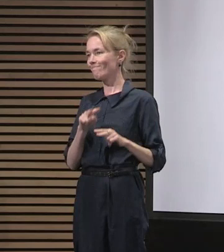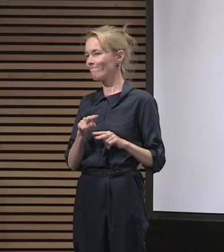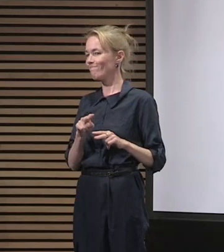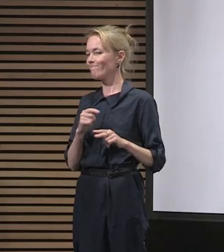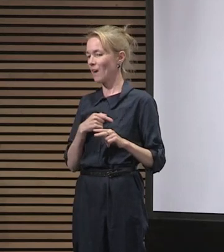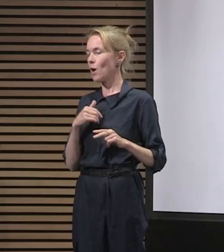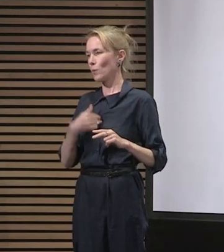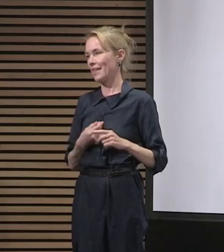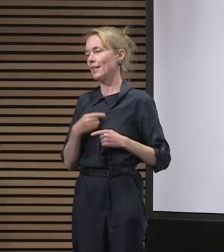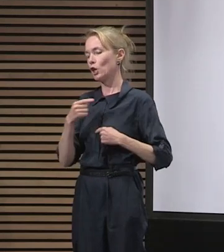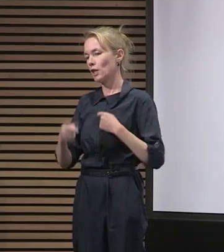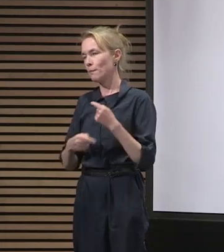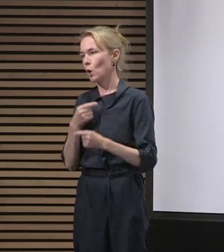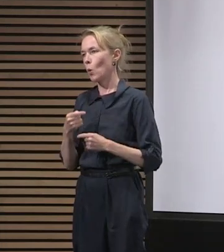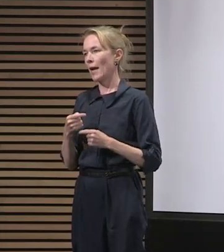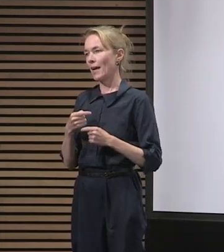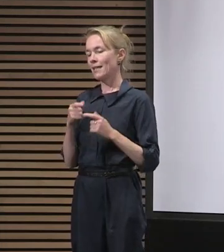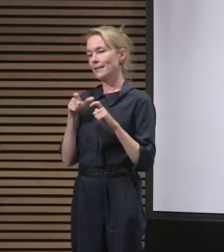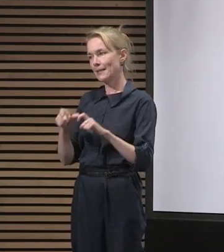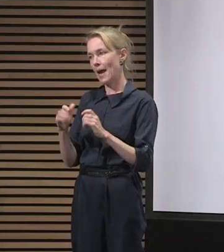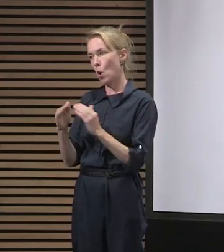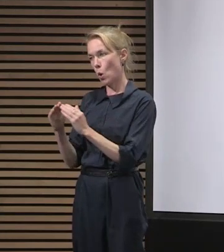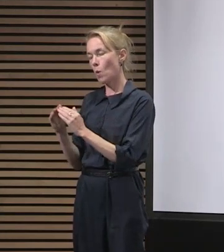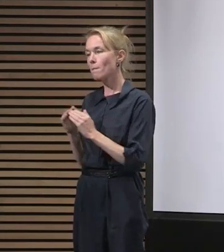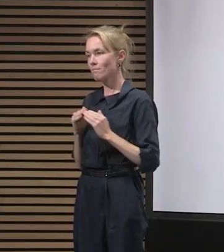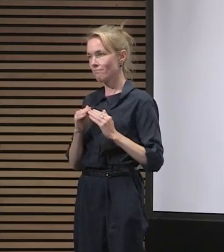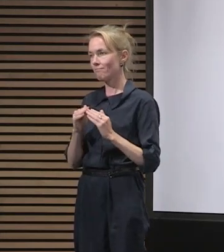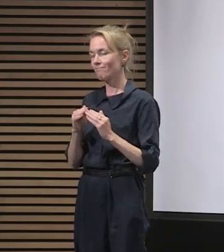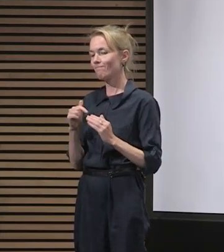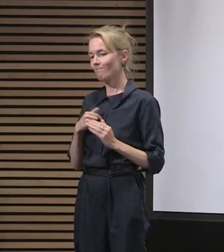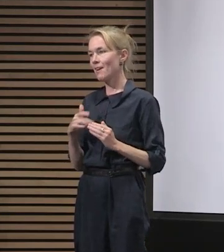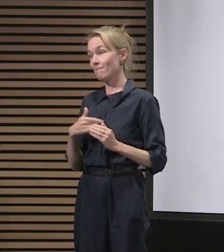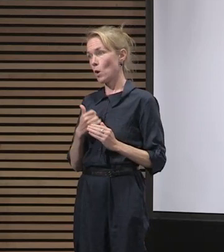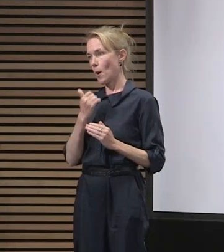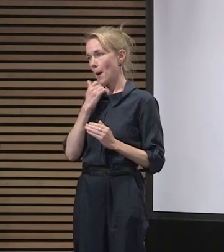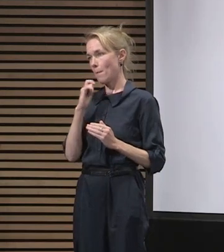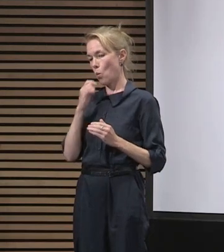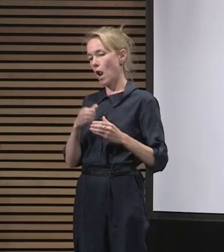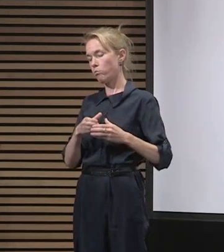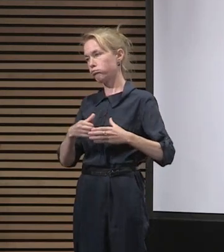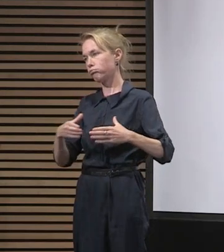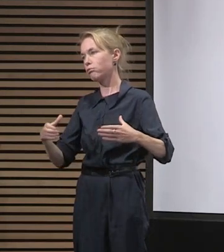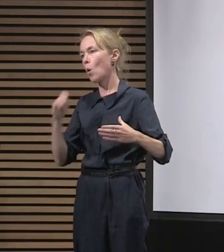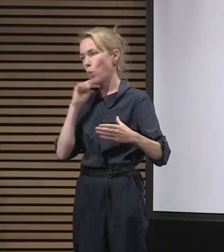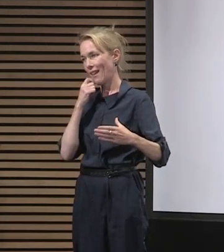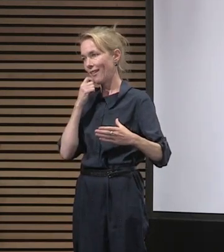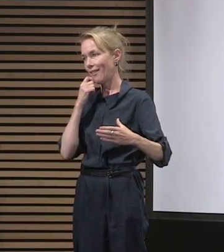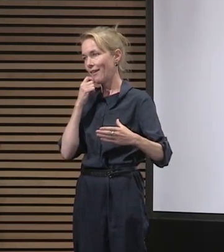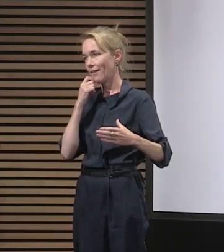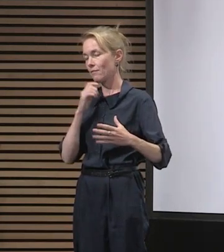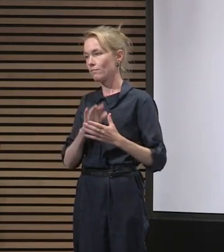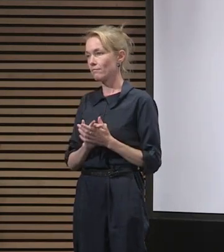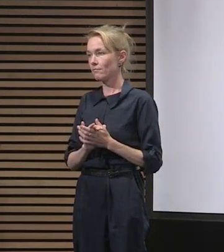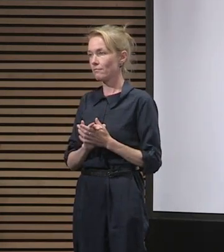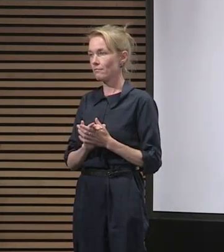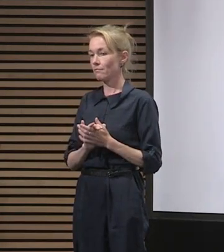overall, and our expectation is that the number of cases will continue to increase. The number of cases may reflect that there were